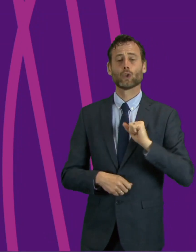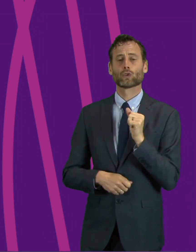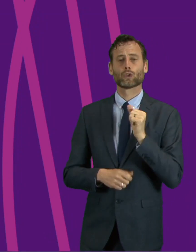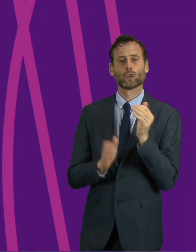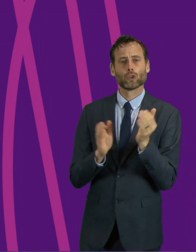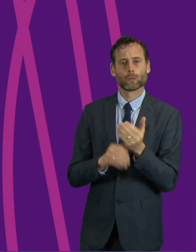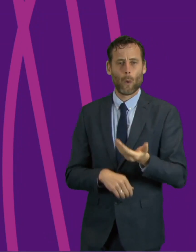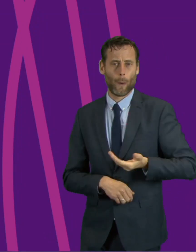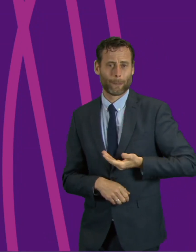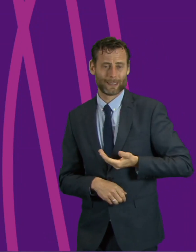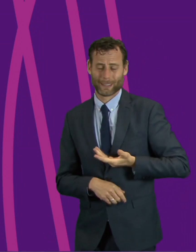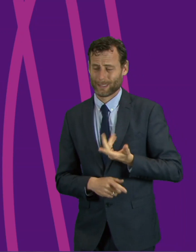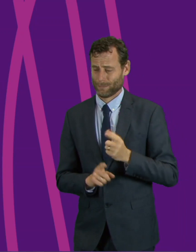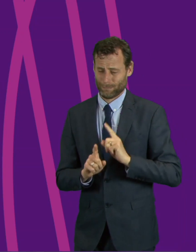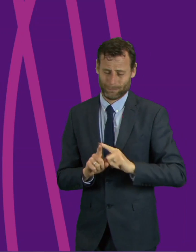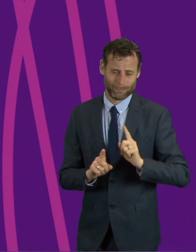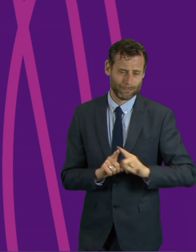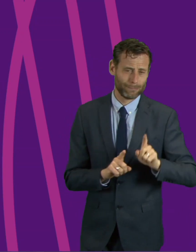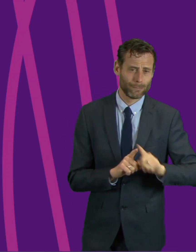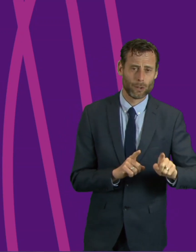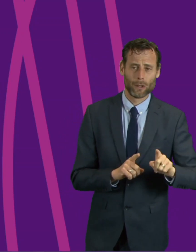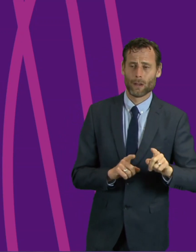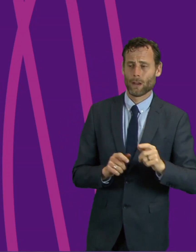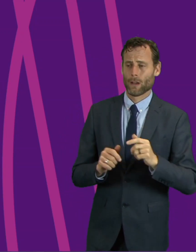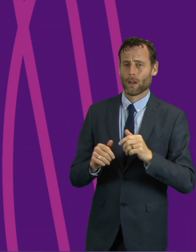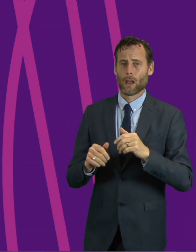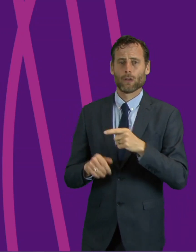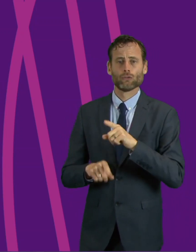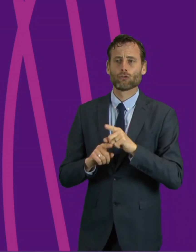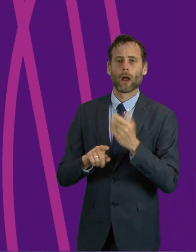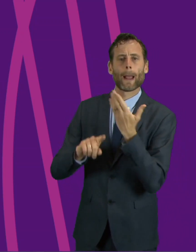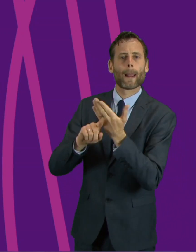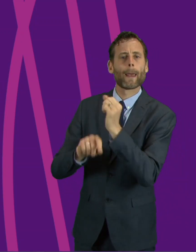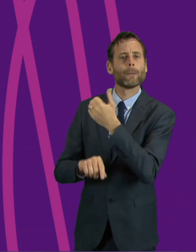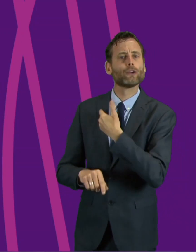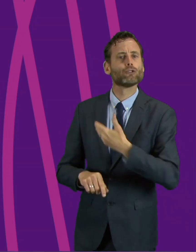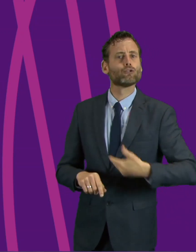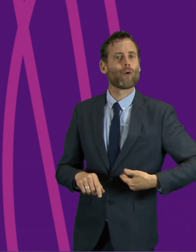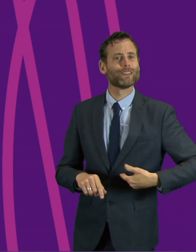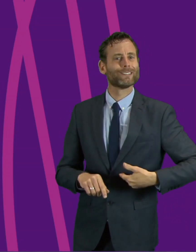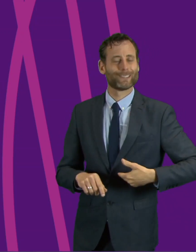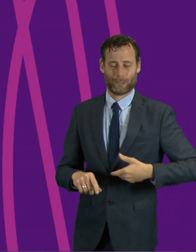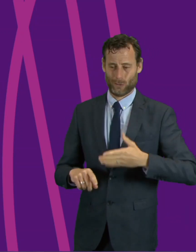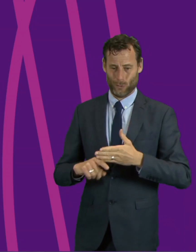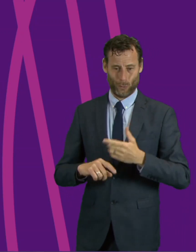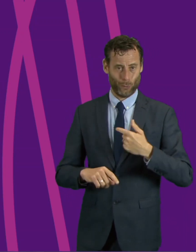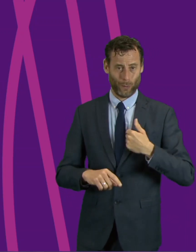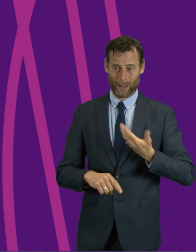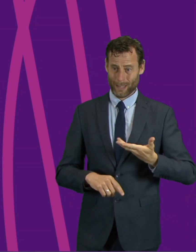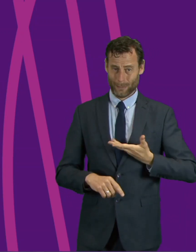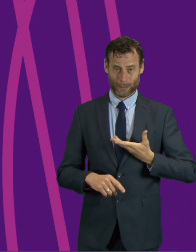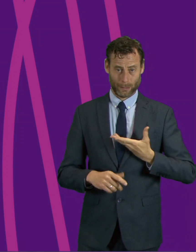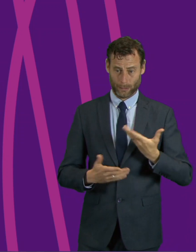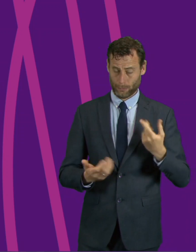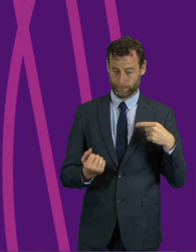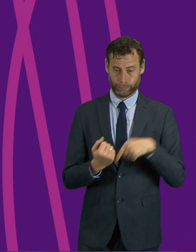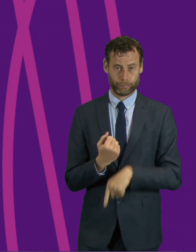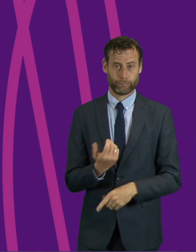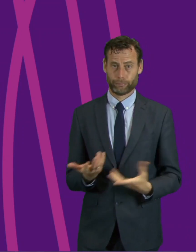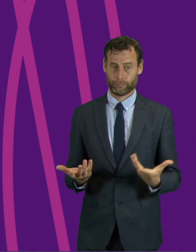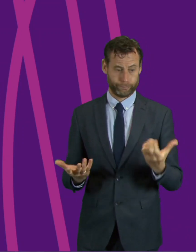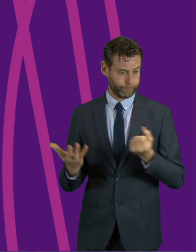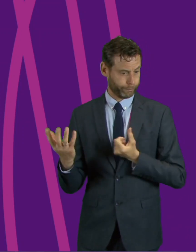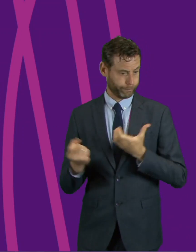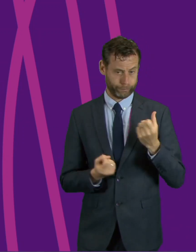hotels to hardware stores, are trying to claim on their insurance policies because of the interruption to their trading caused by the lockdown.